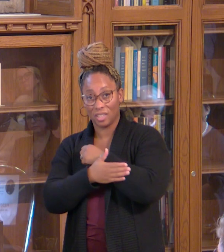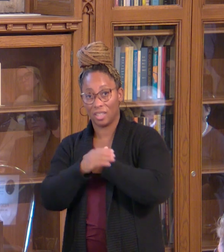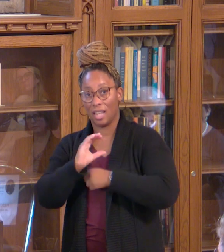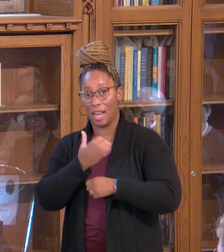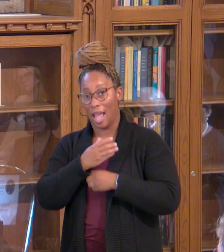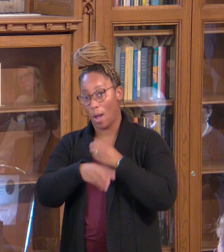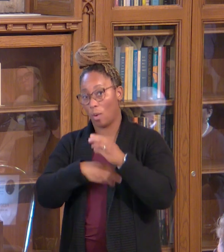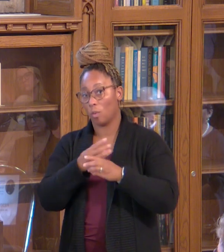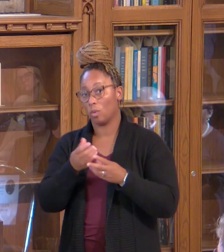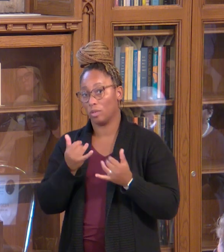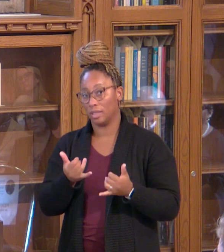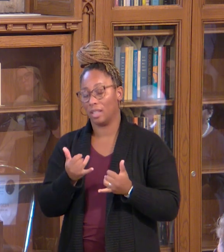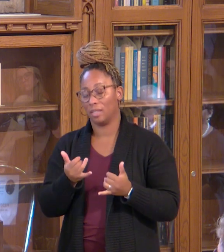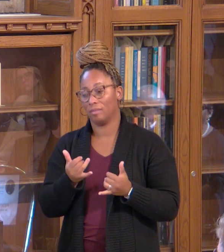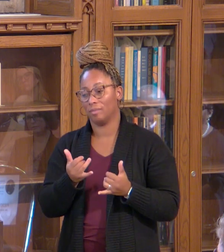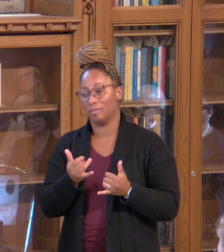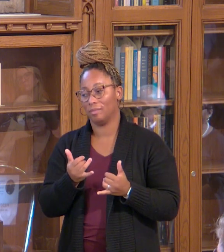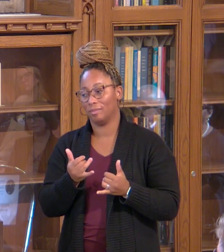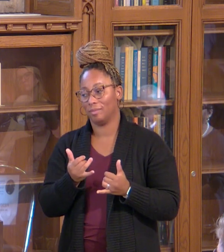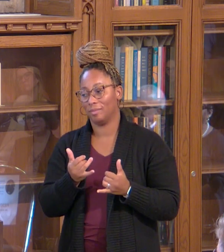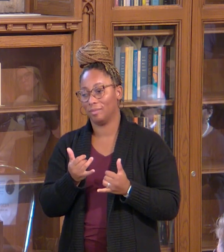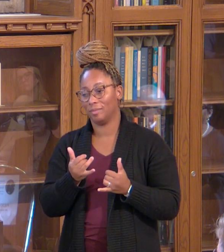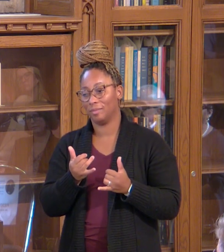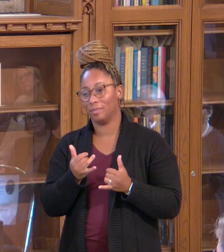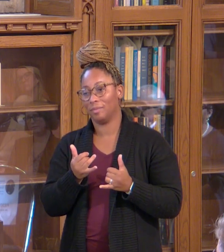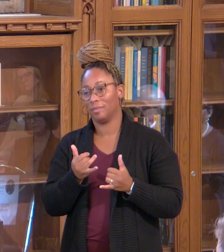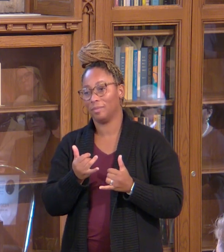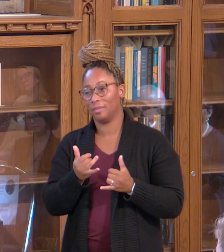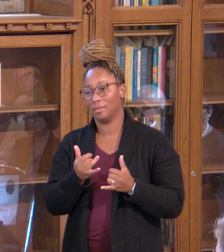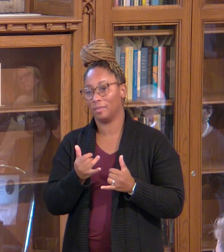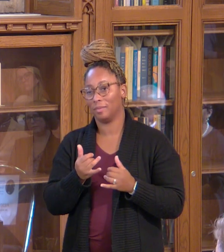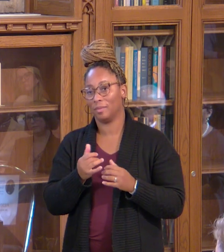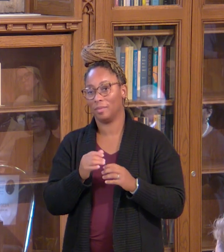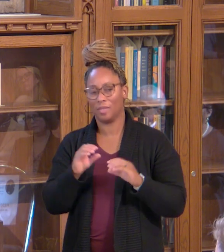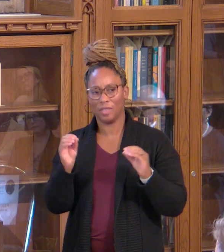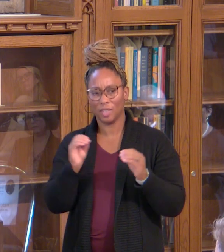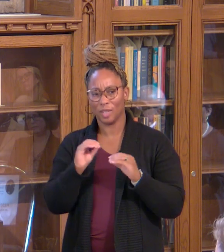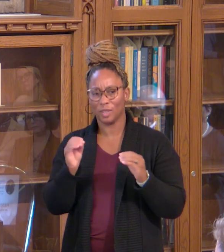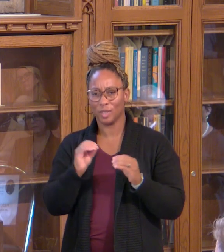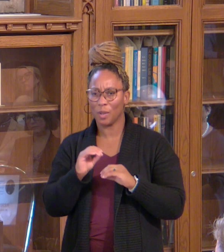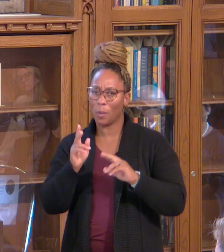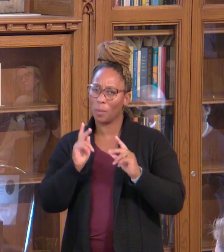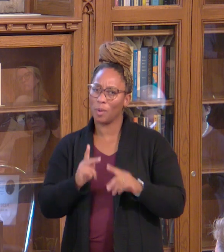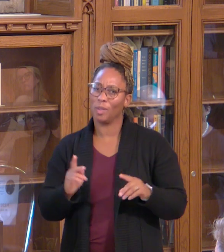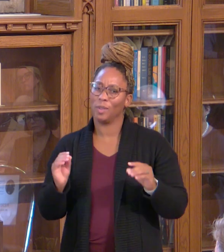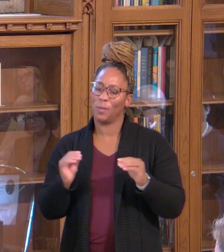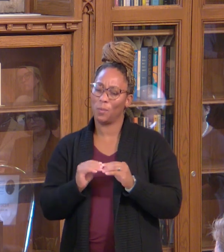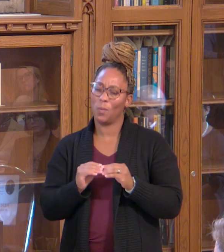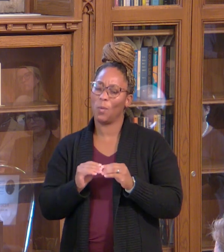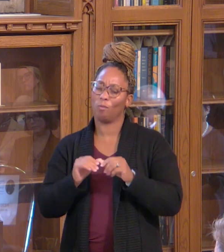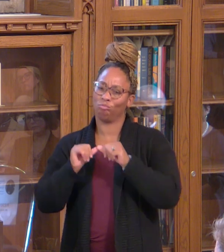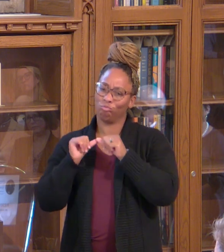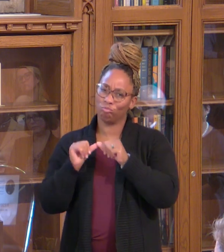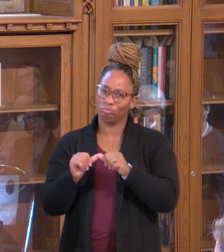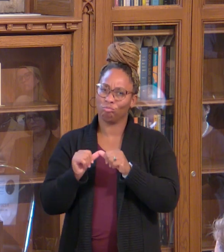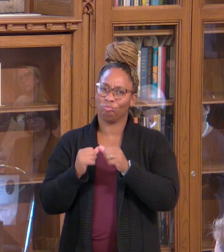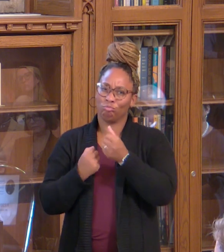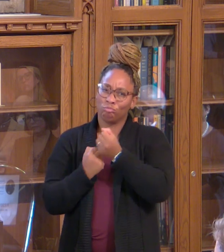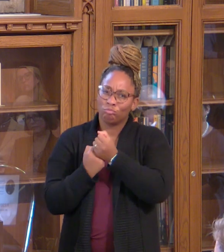our world today there is no shoulder more sturdy more